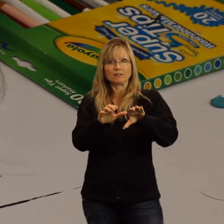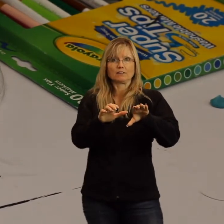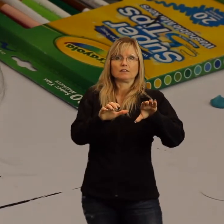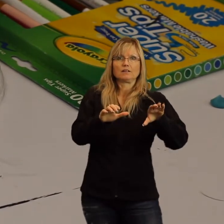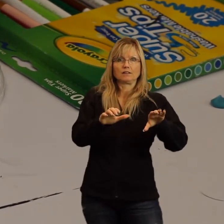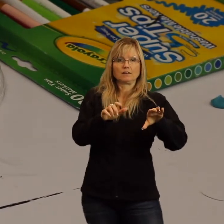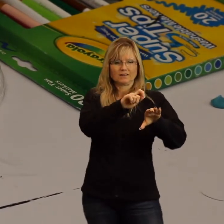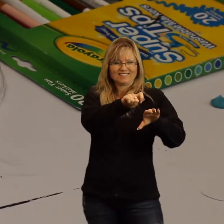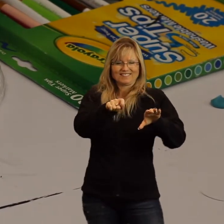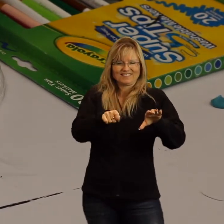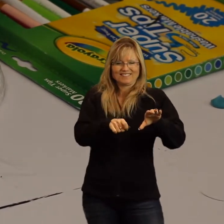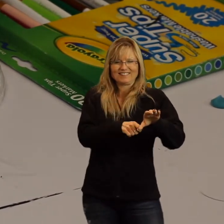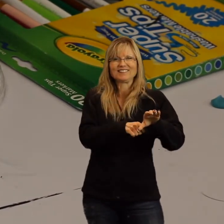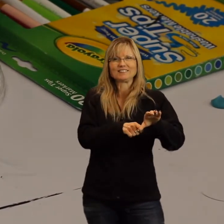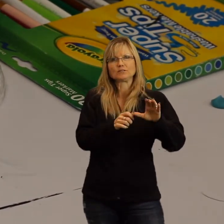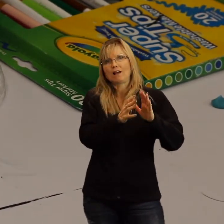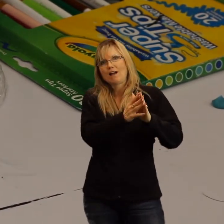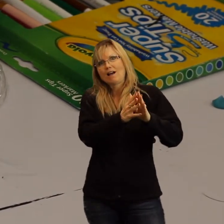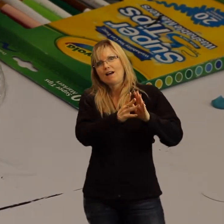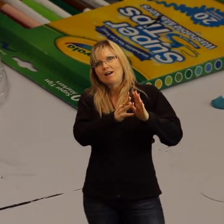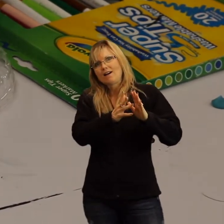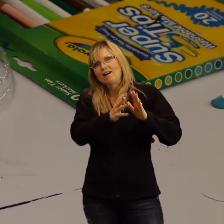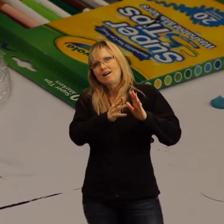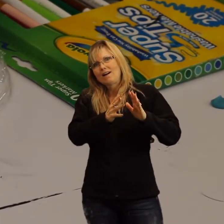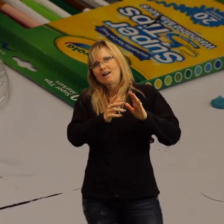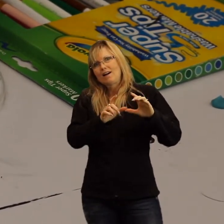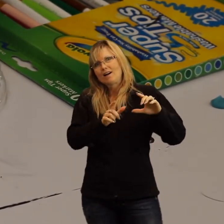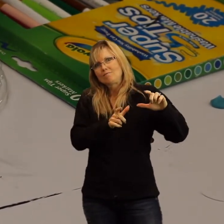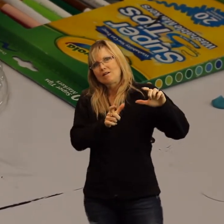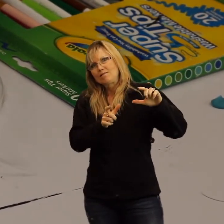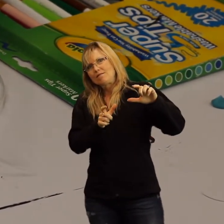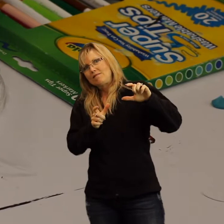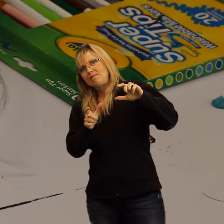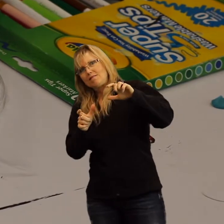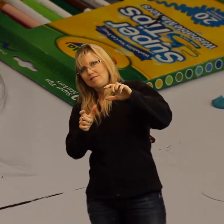To kind of get this like radiating circular